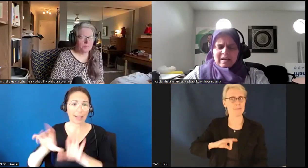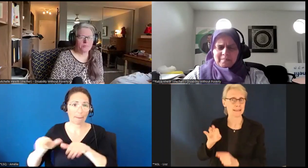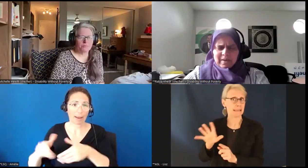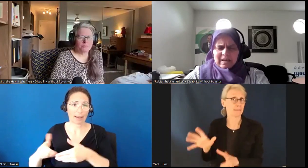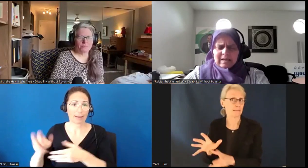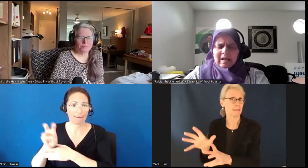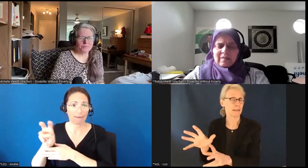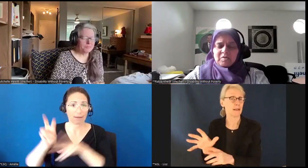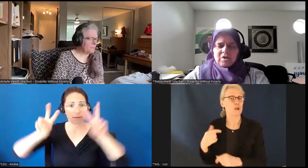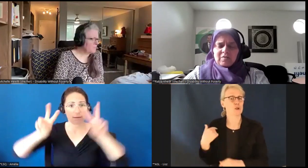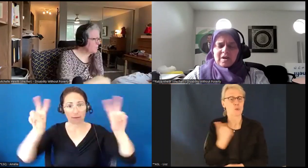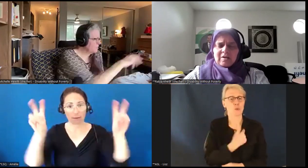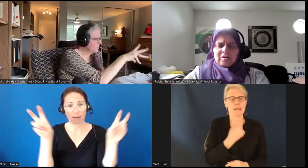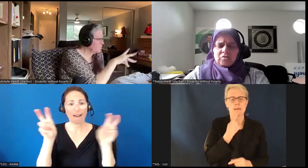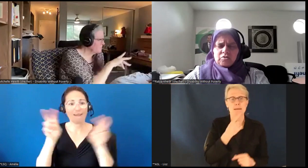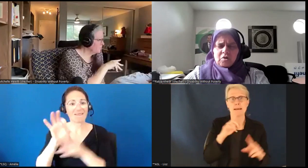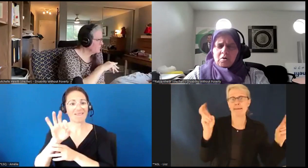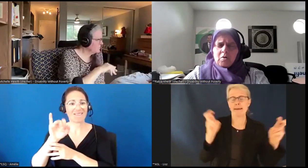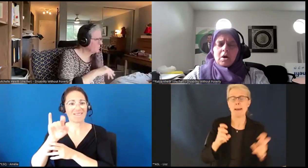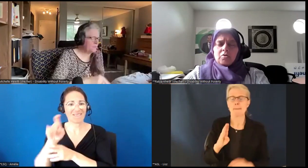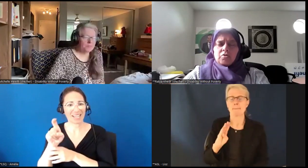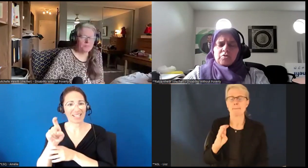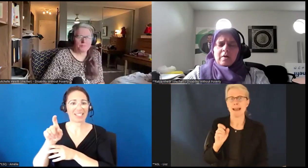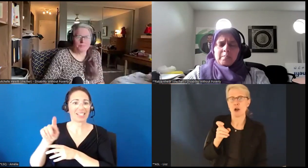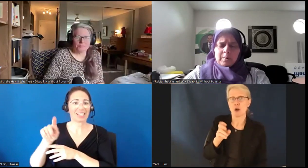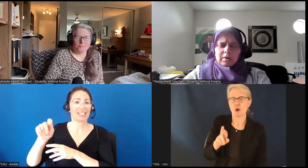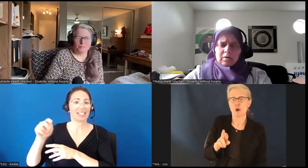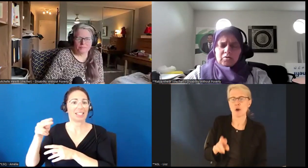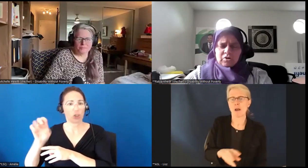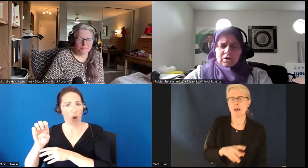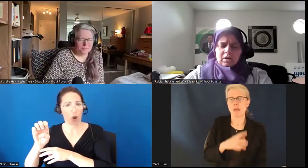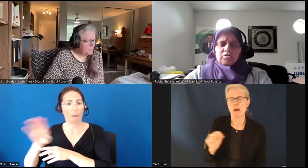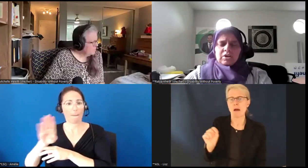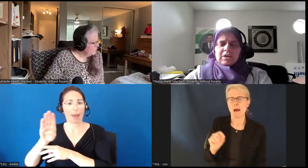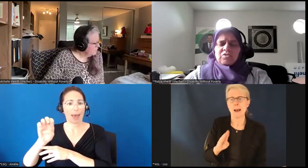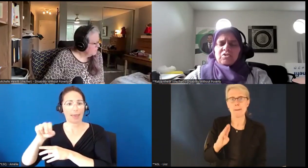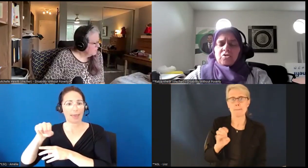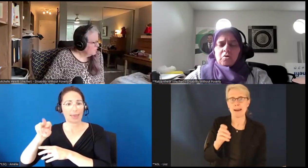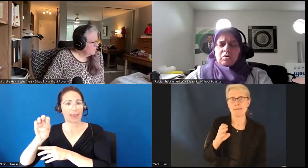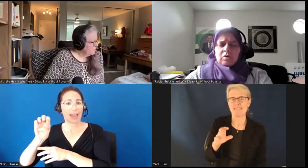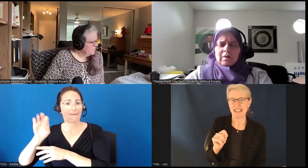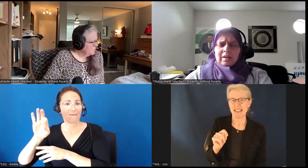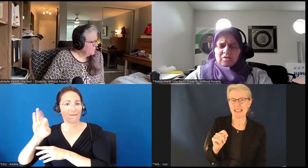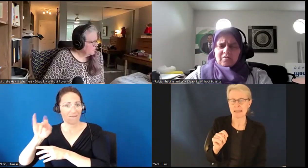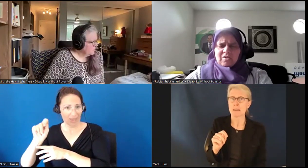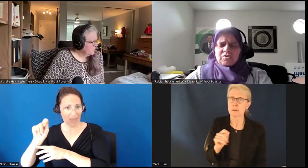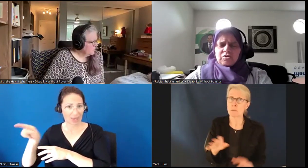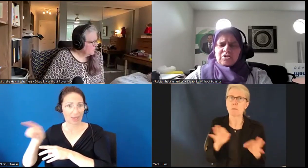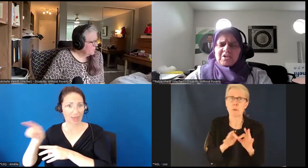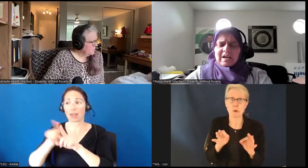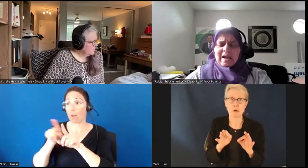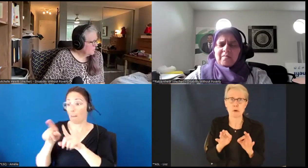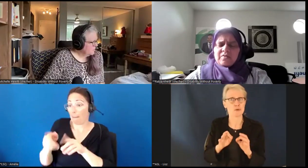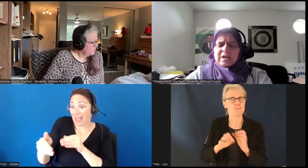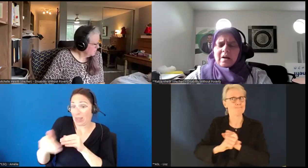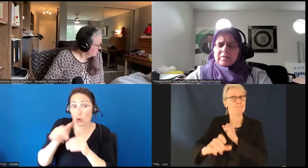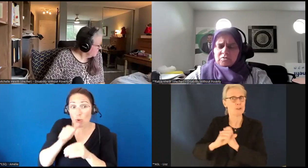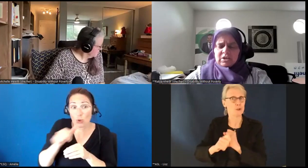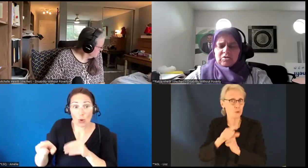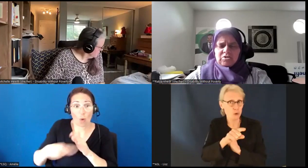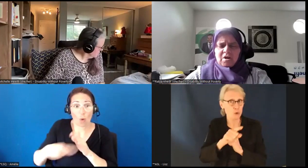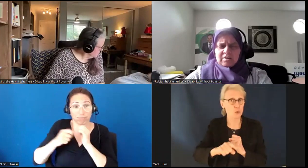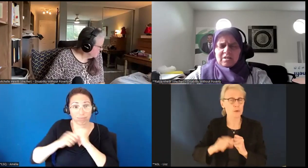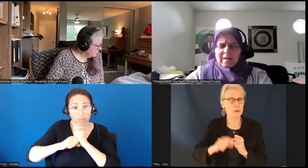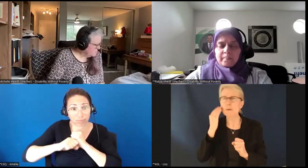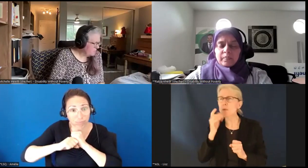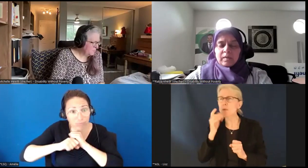Benefit campaign. As Michelle said, it is so, so important to get to know your elected officials, to take every opportunity